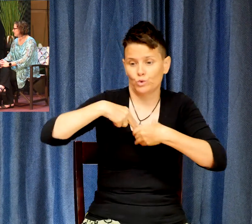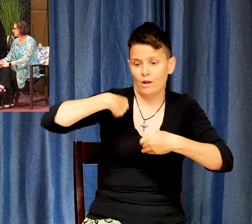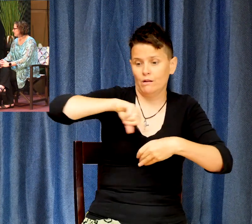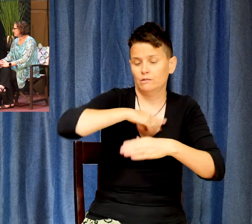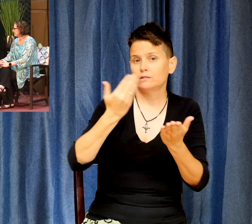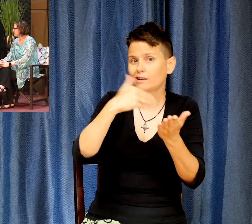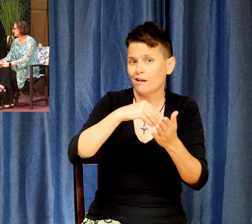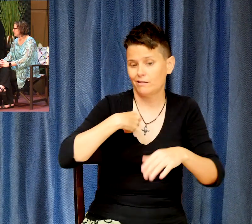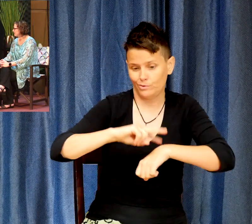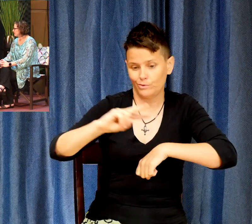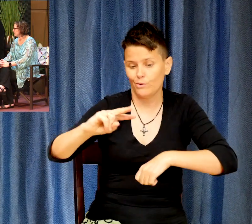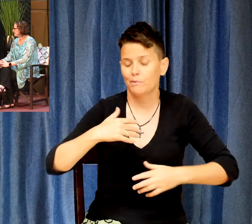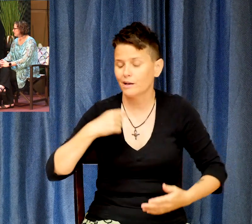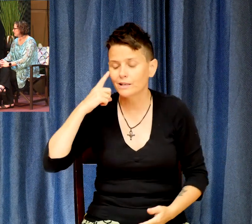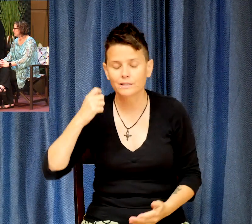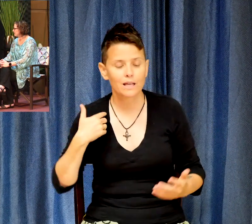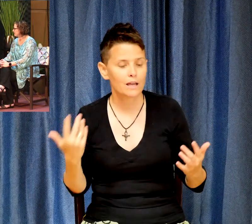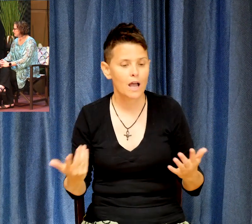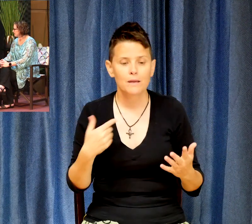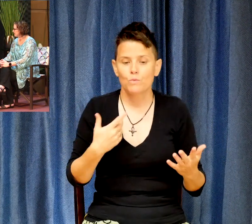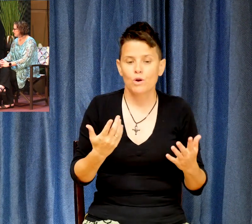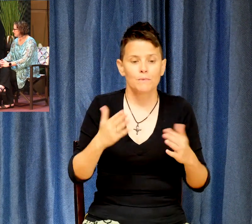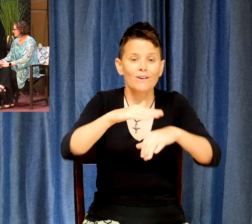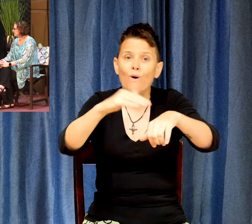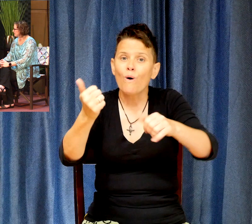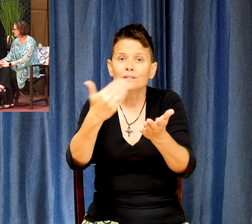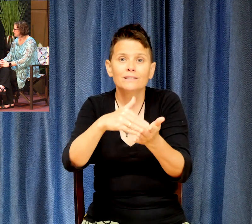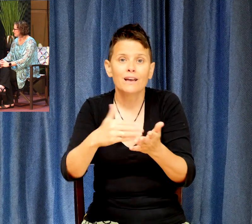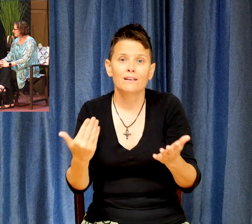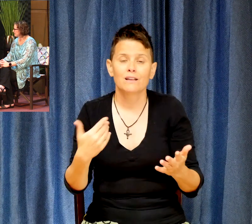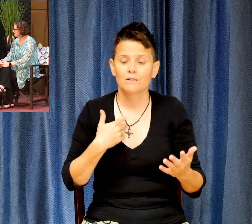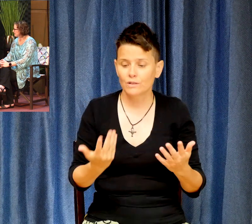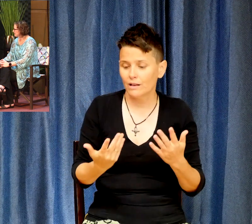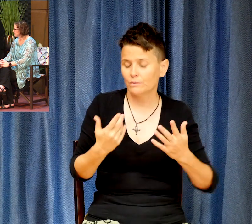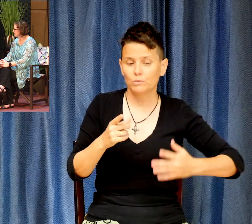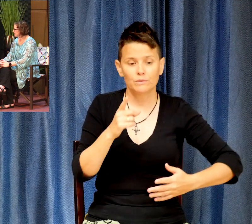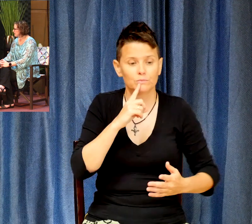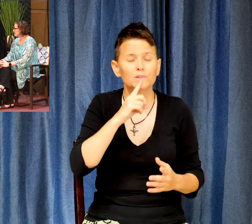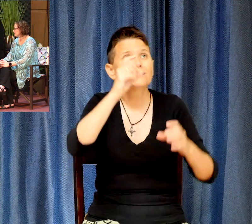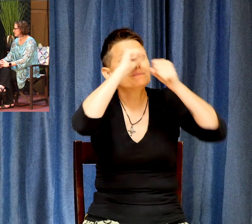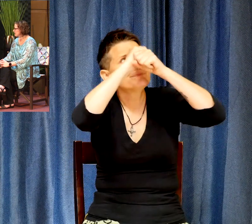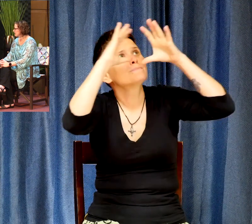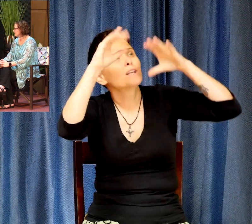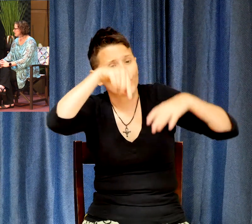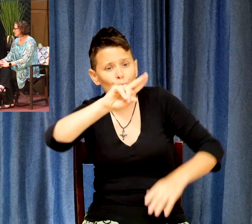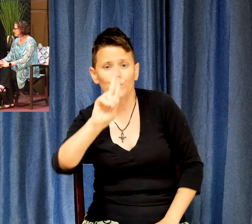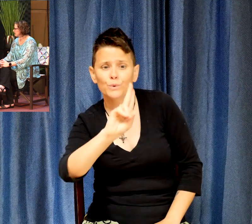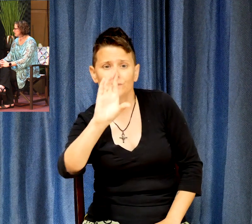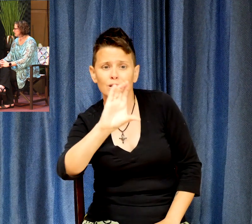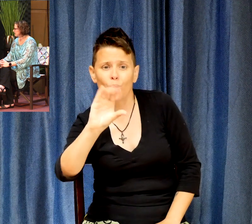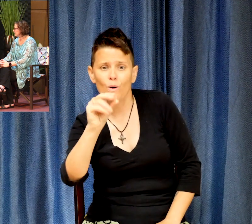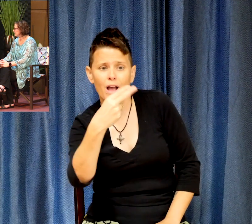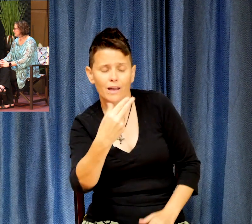all being called to lean in deeper and to reimagine what we need and want UCOH to be. Absolutely. What's ours to